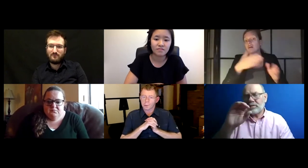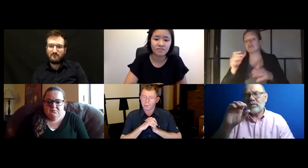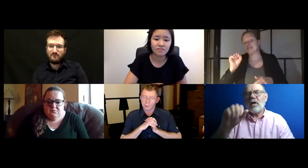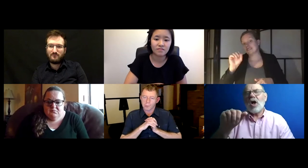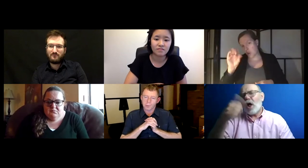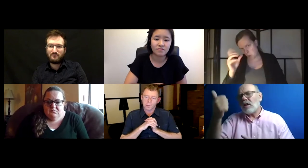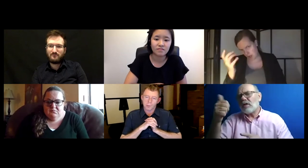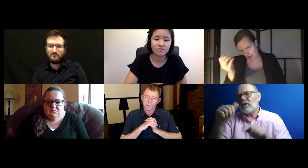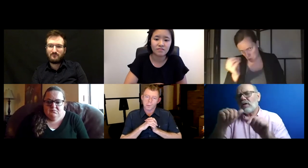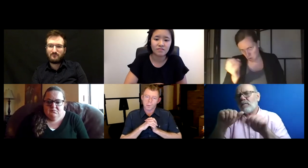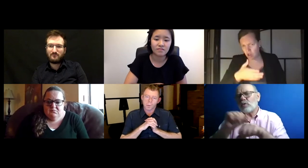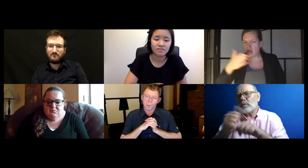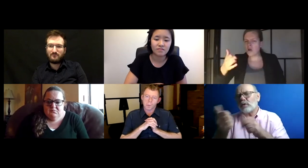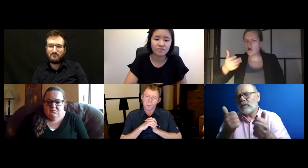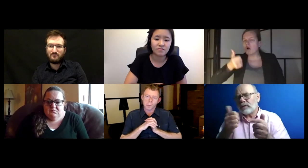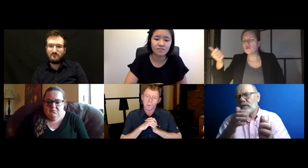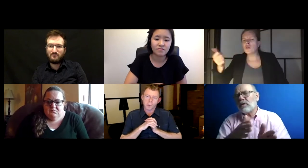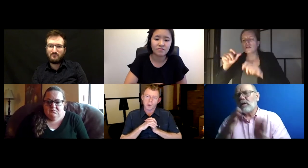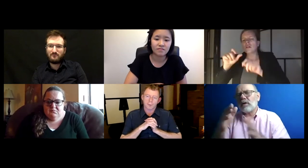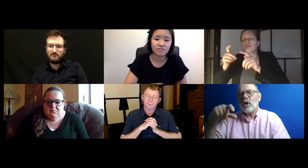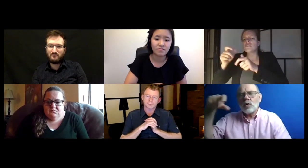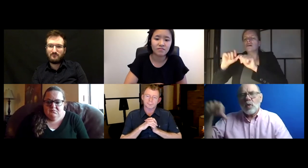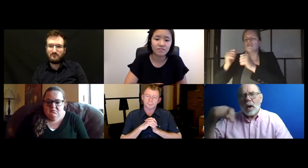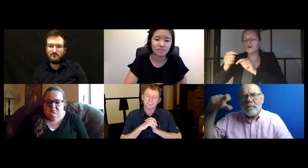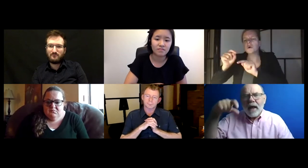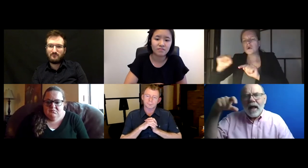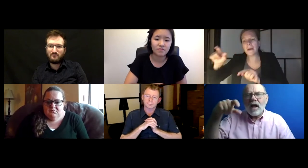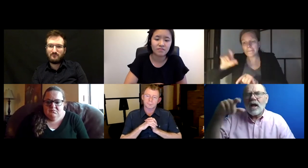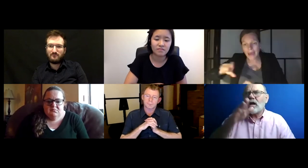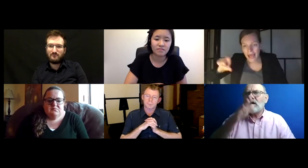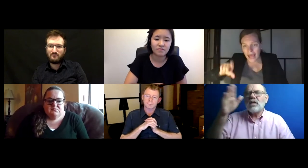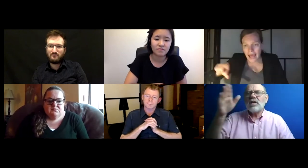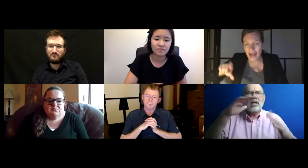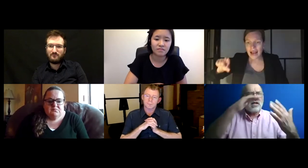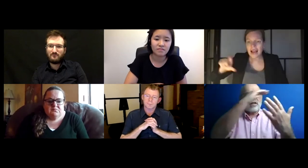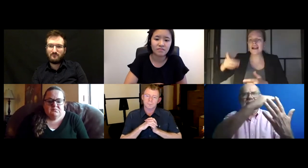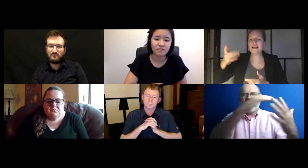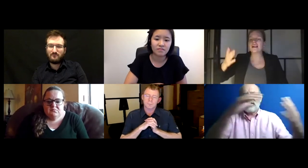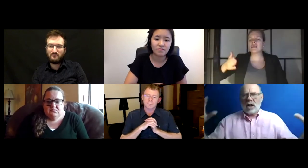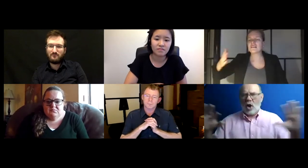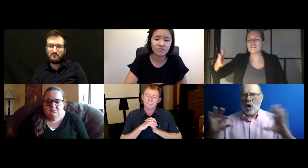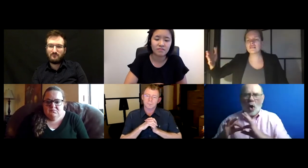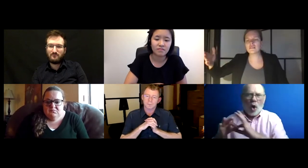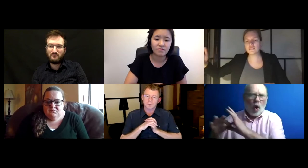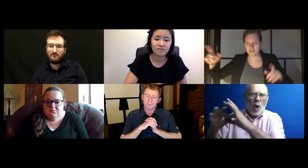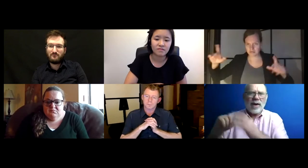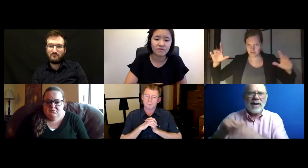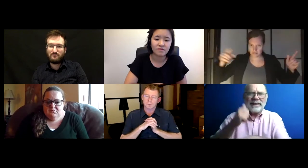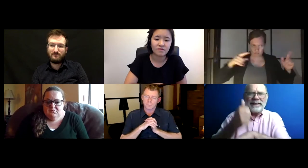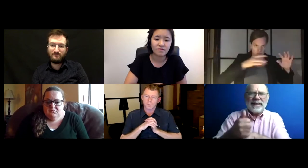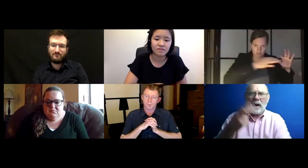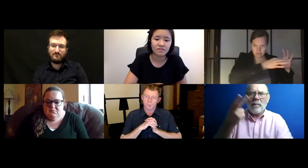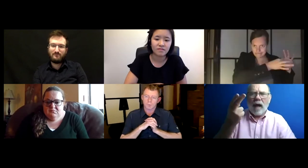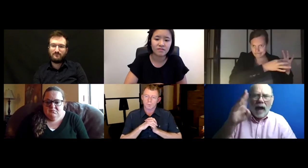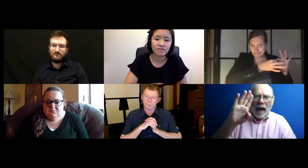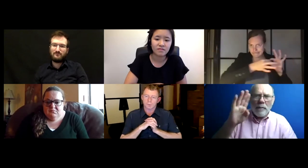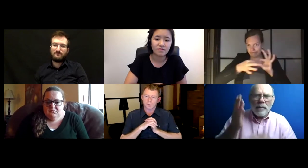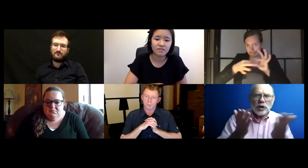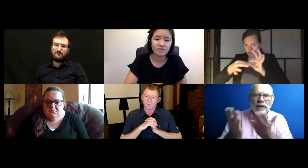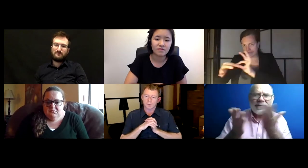in Manitoba and Ontario and other supports in Quebec. If they can compile a list,